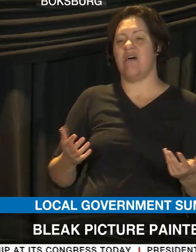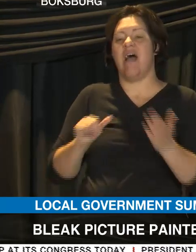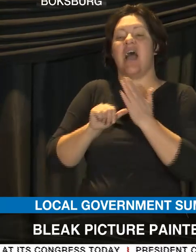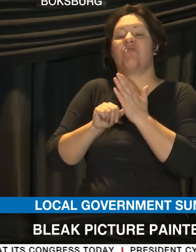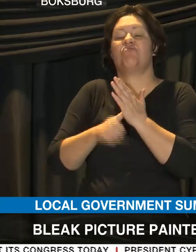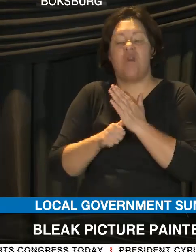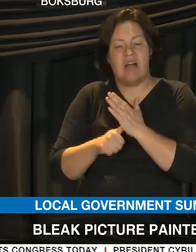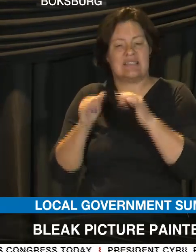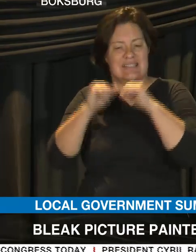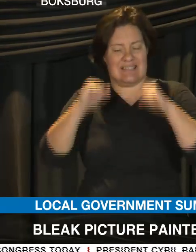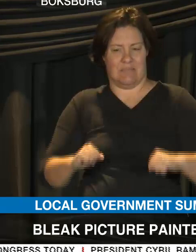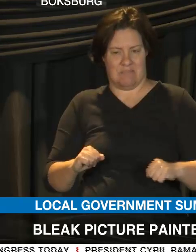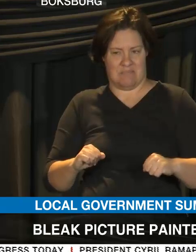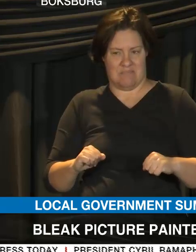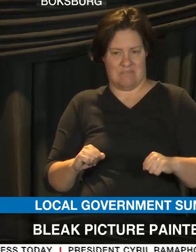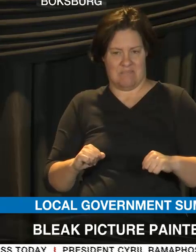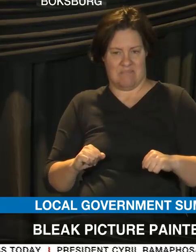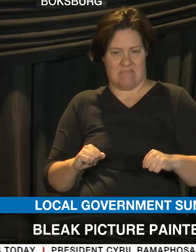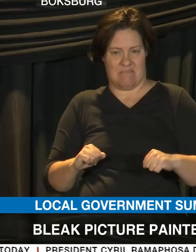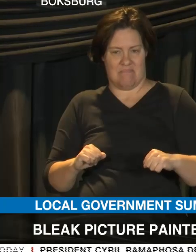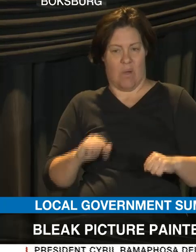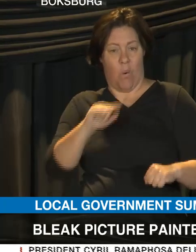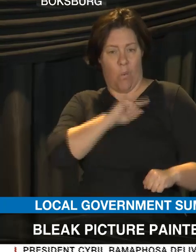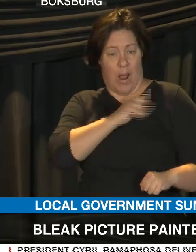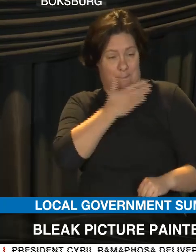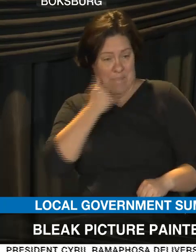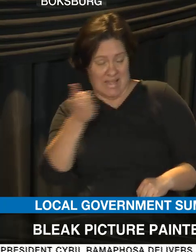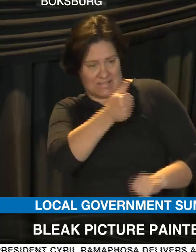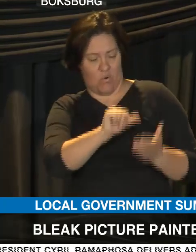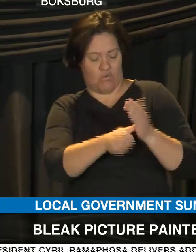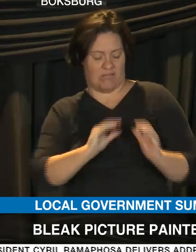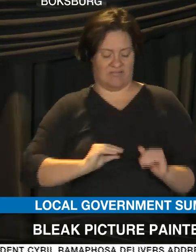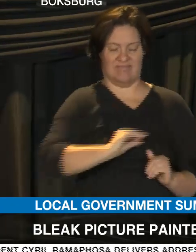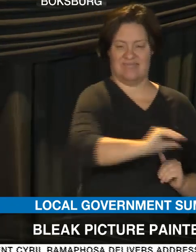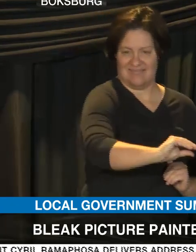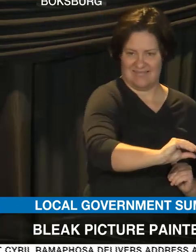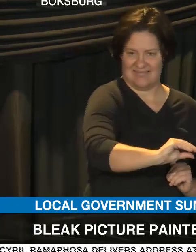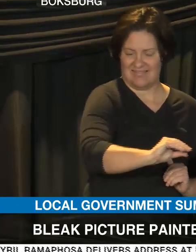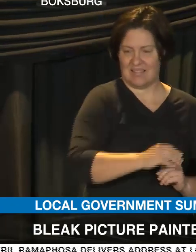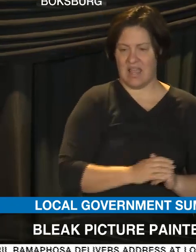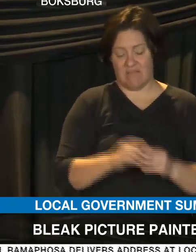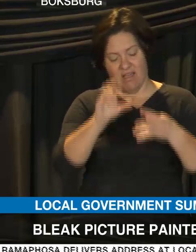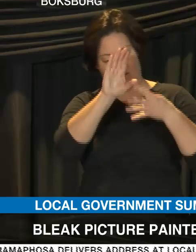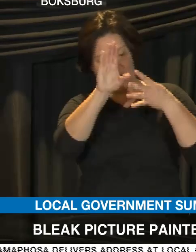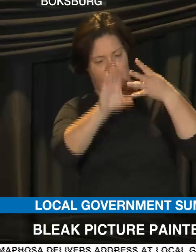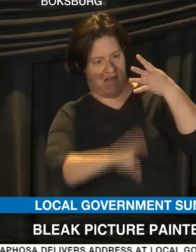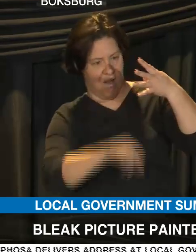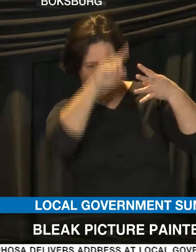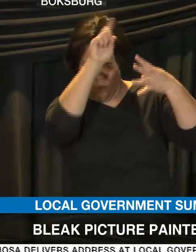grant system that is based on best performance, so that once they have met all the